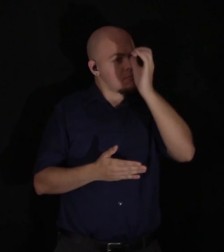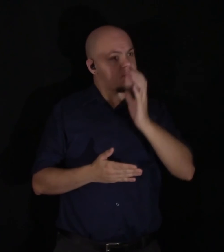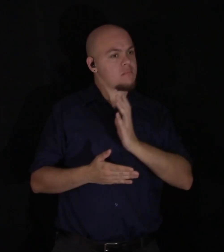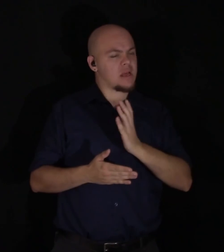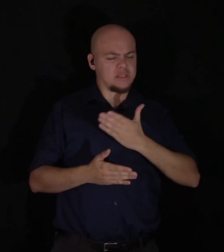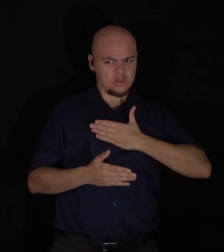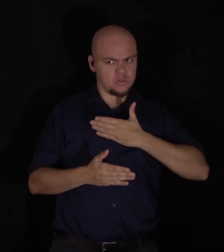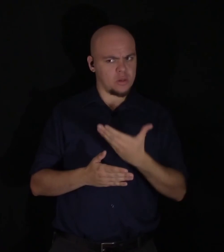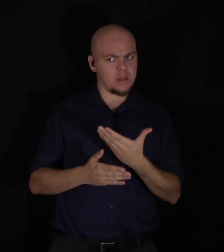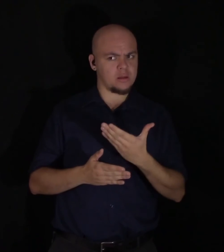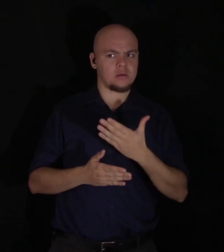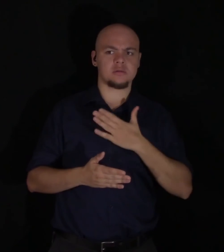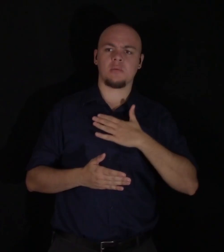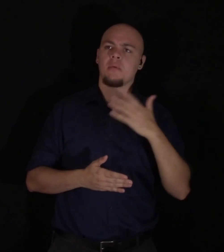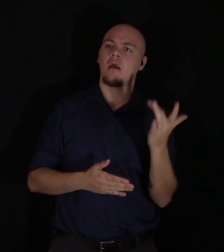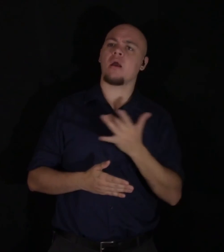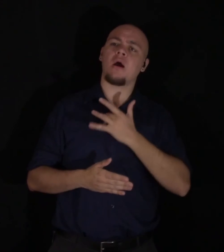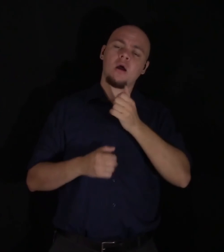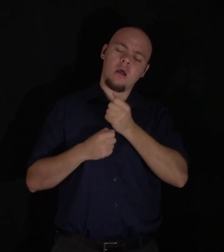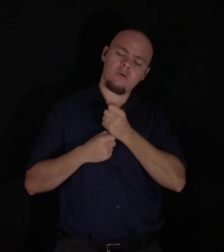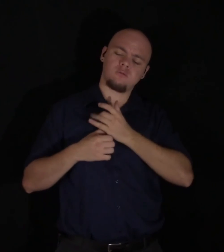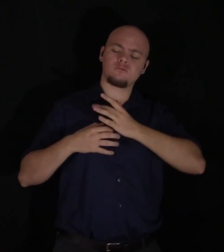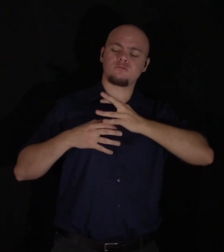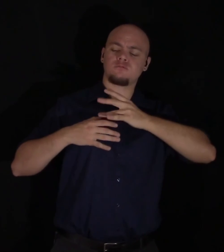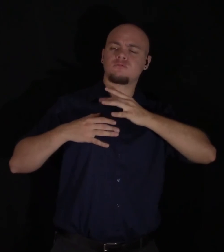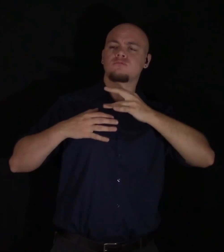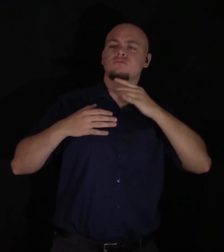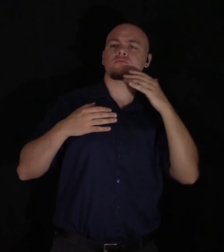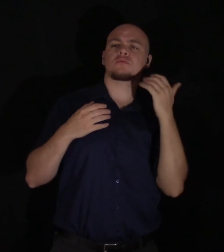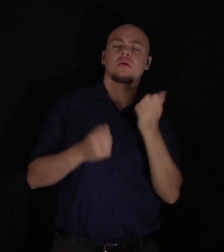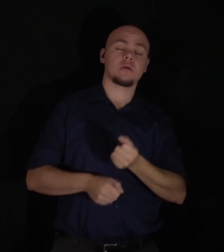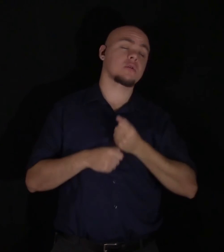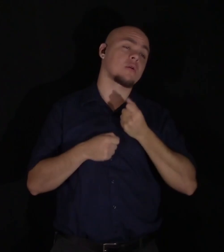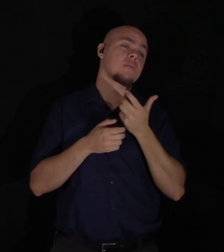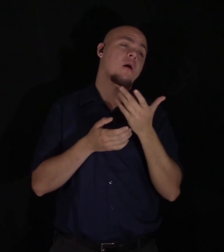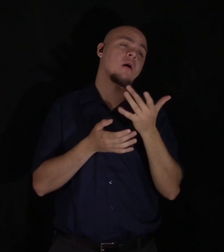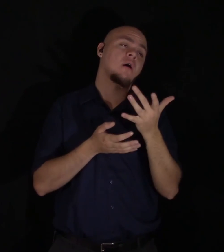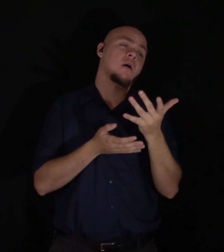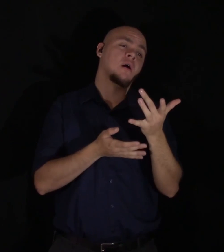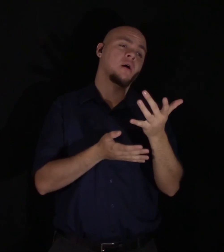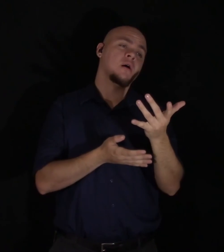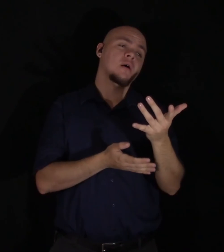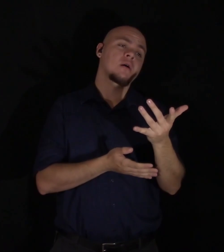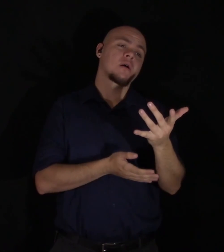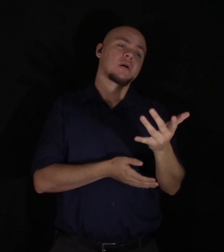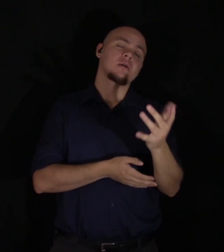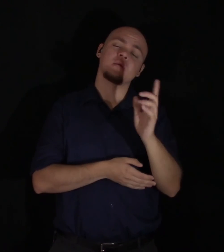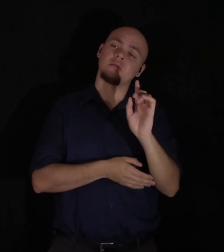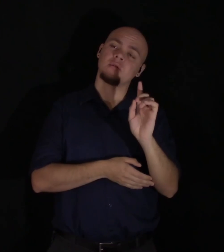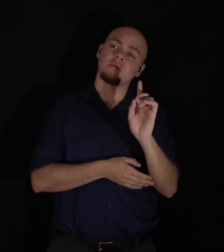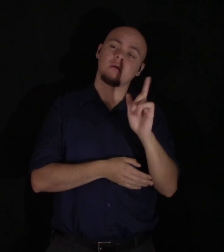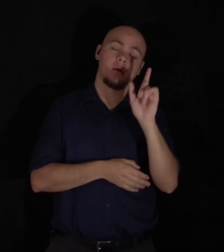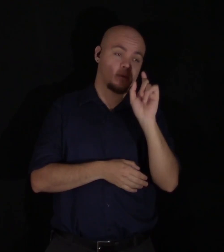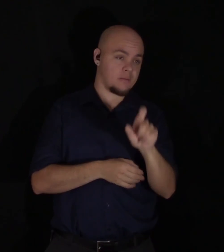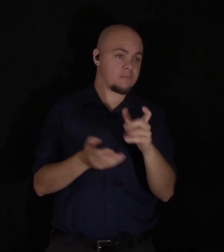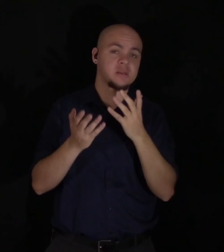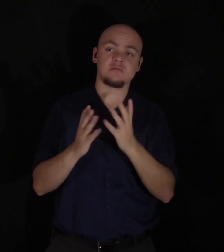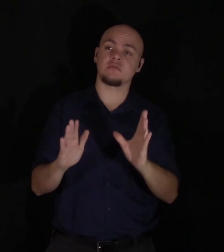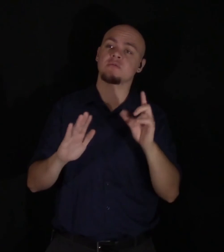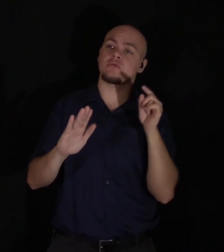My swollen heart involuntarily pours itself out thus, but I must finish. Heaven bless